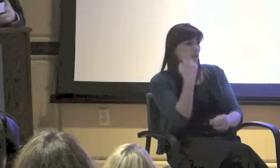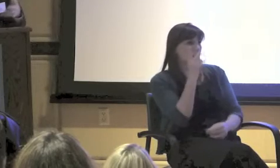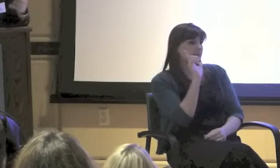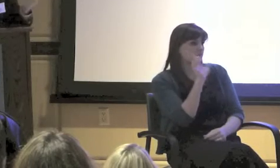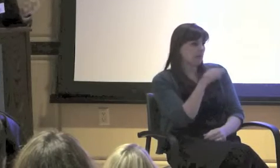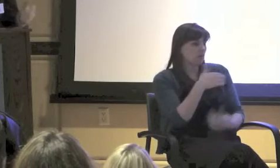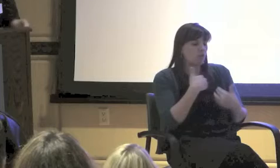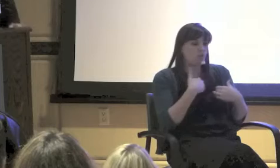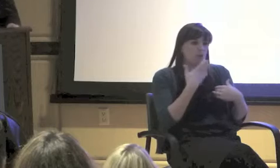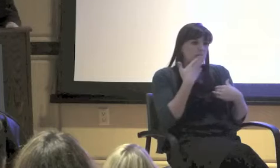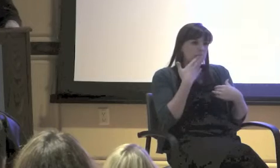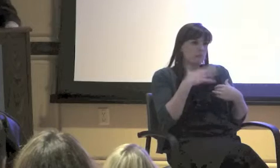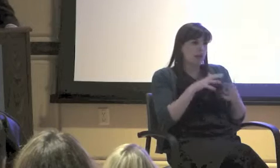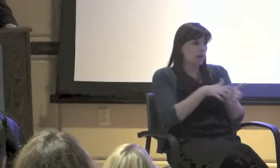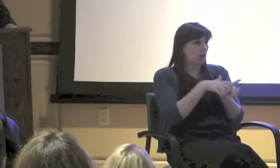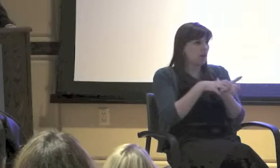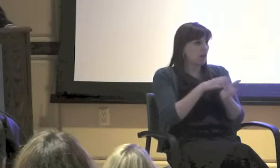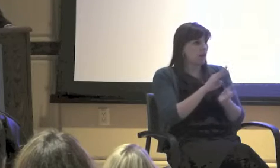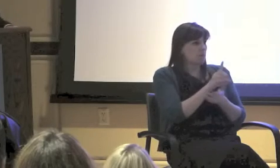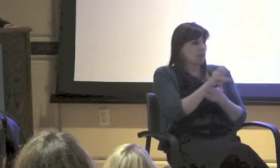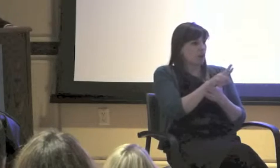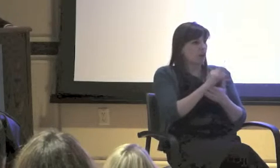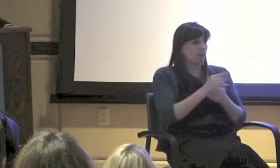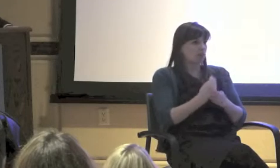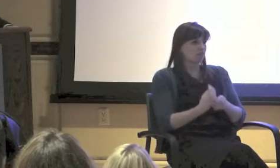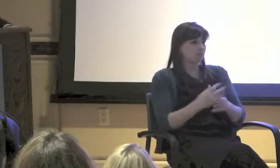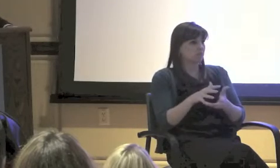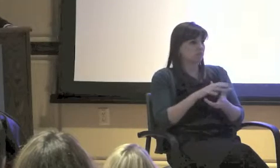it cause damage to the kidneys.